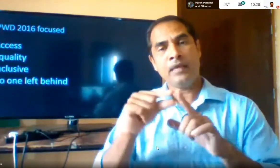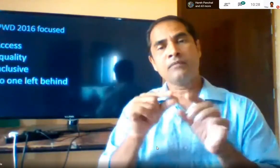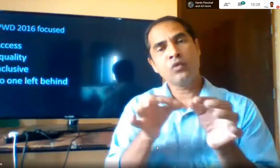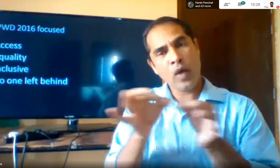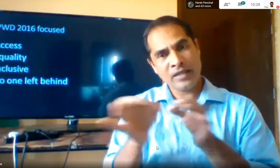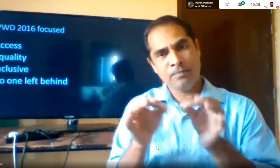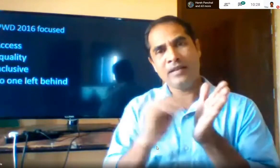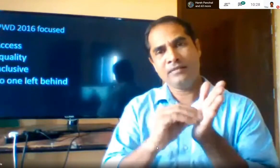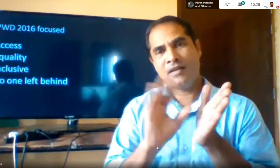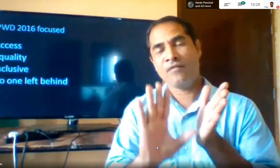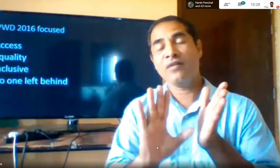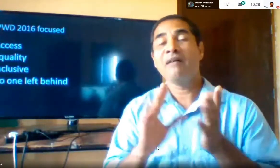be ignoring them.